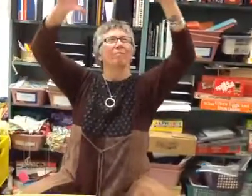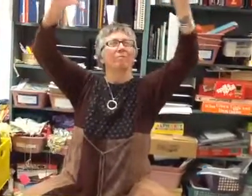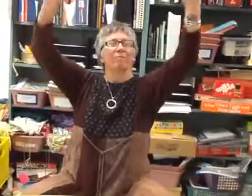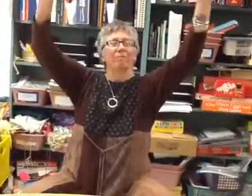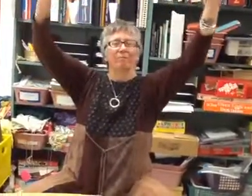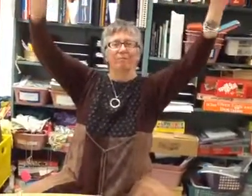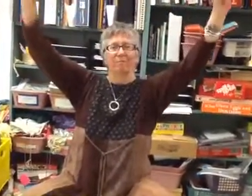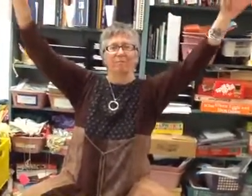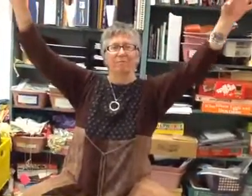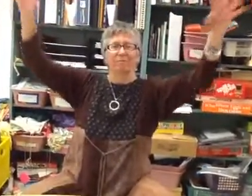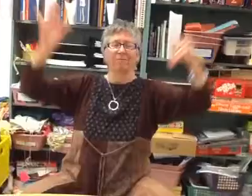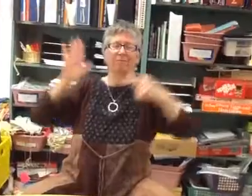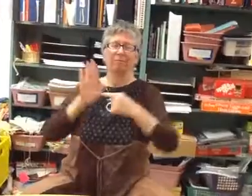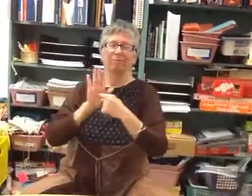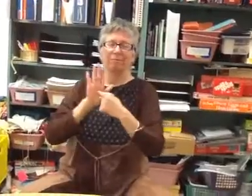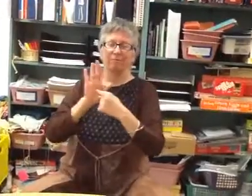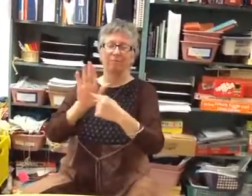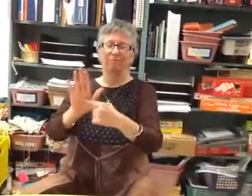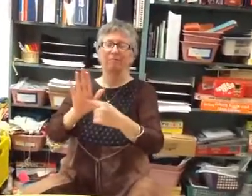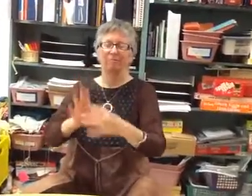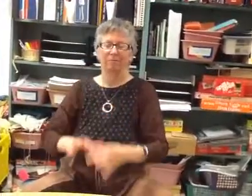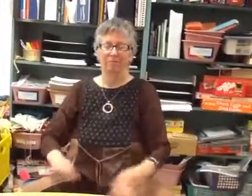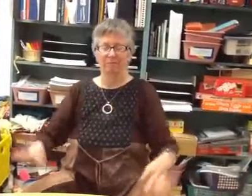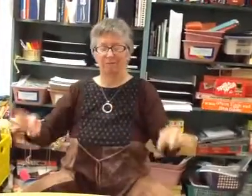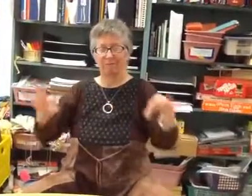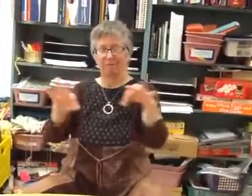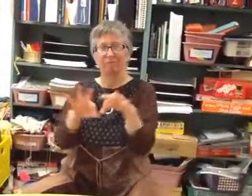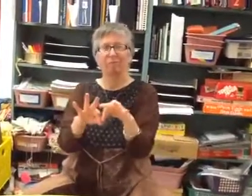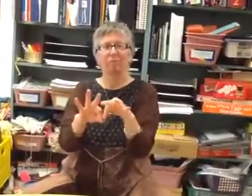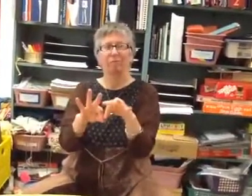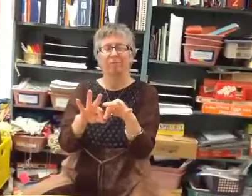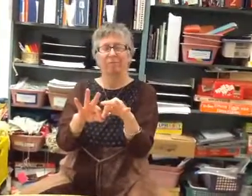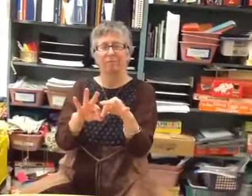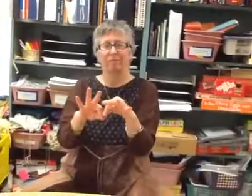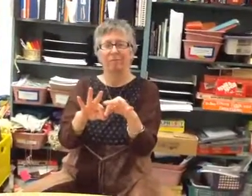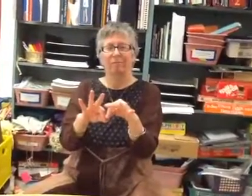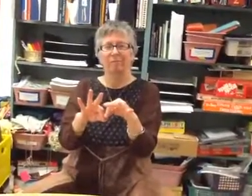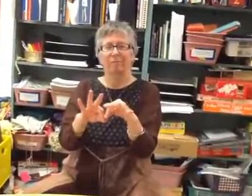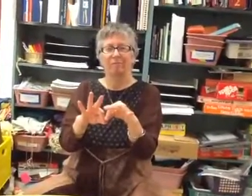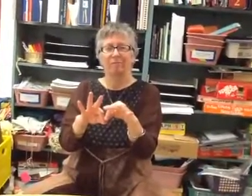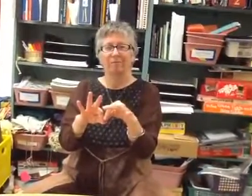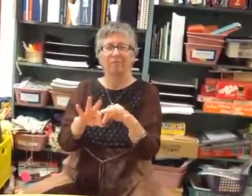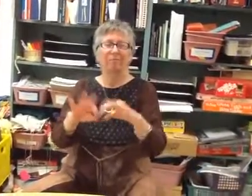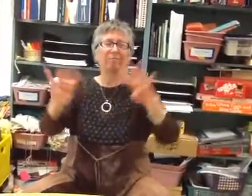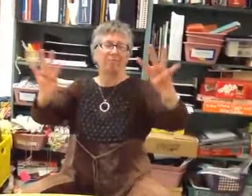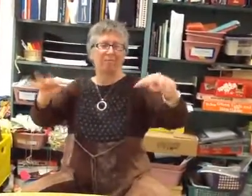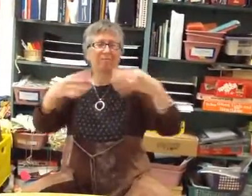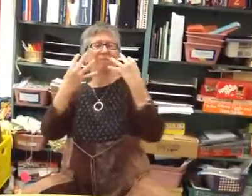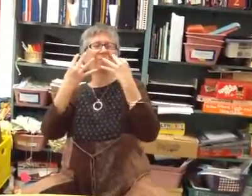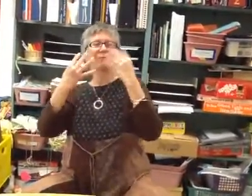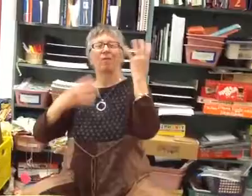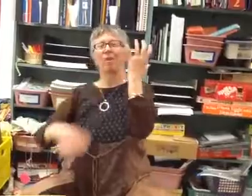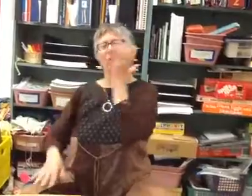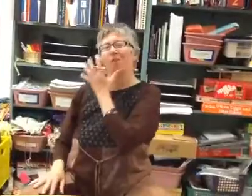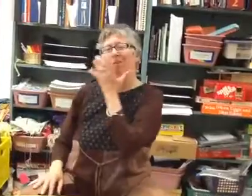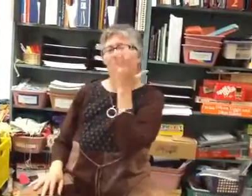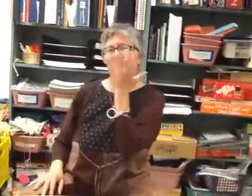Come on, show 'em what you're worth. Make 'em go, oh, oh, oh,